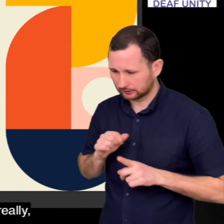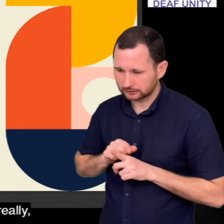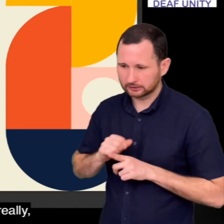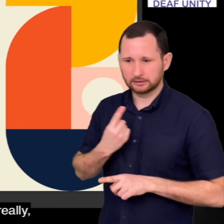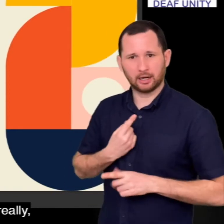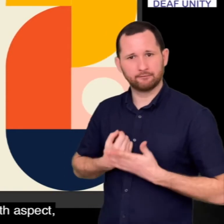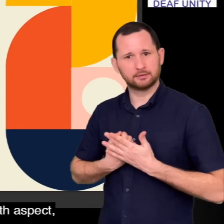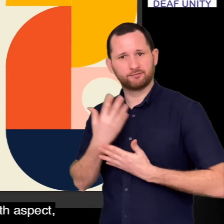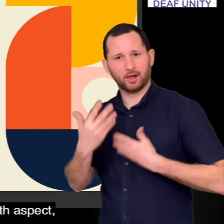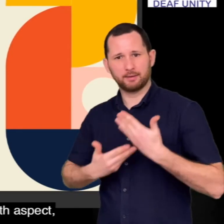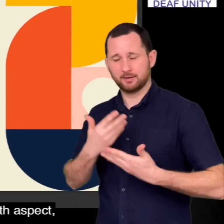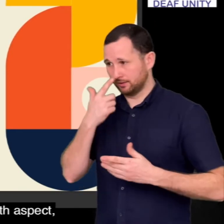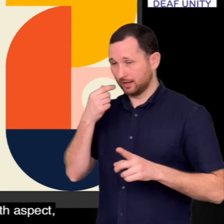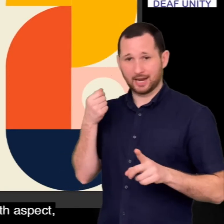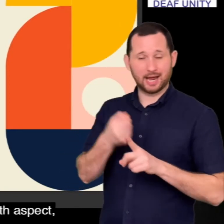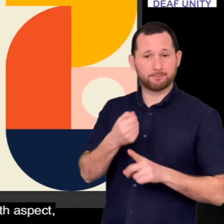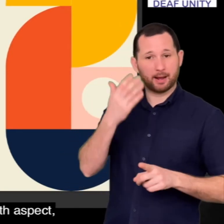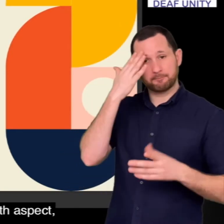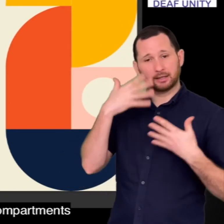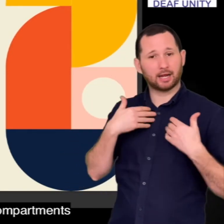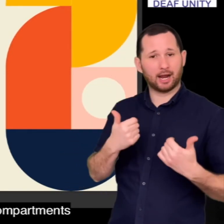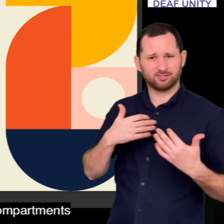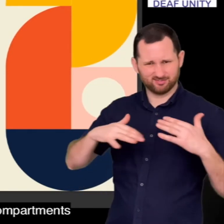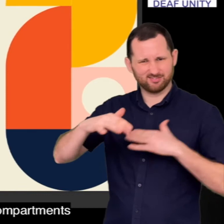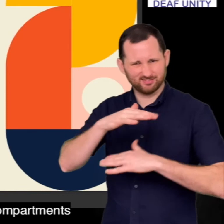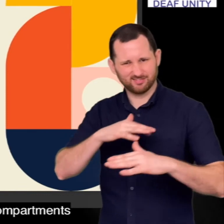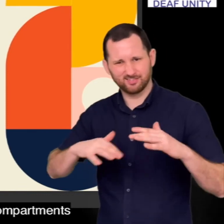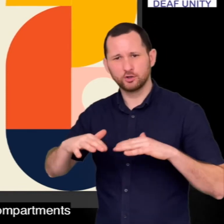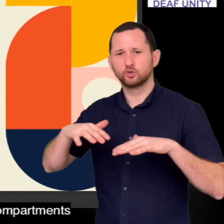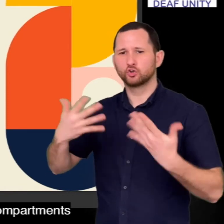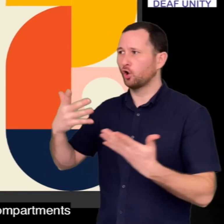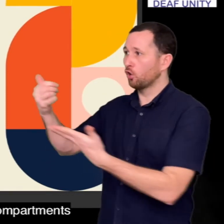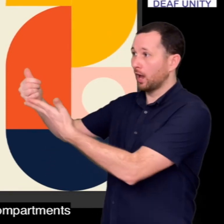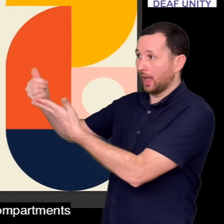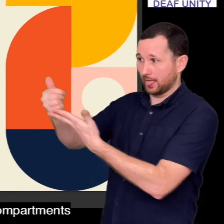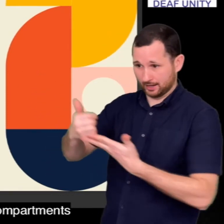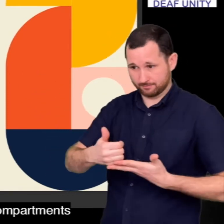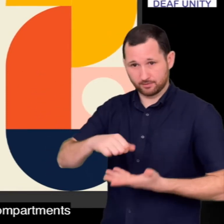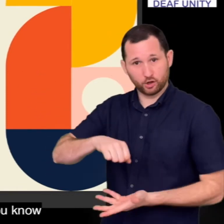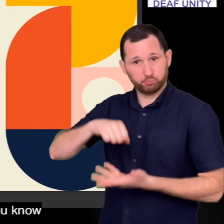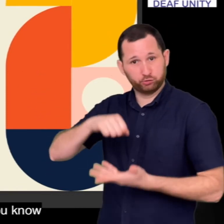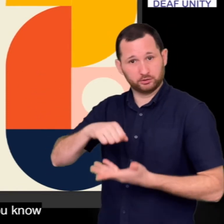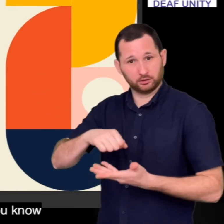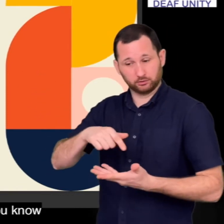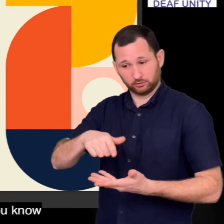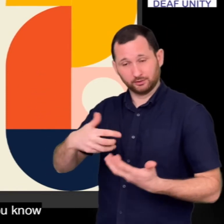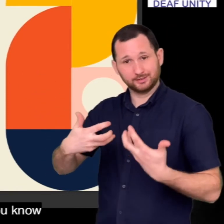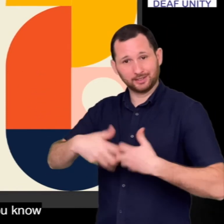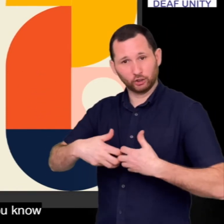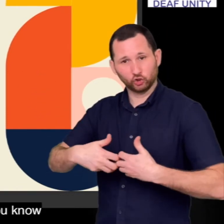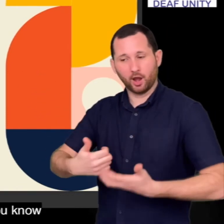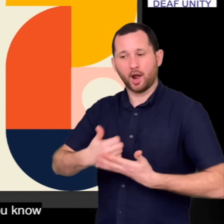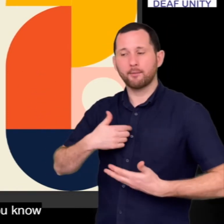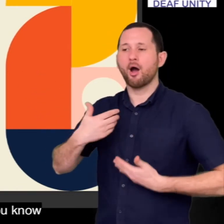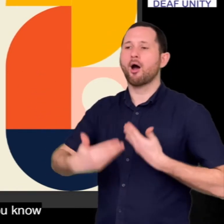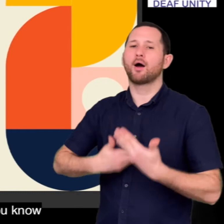coaching sort of really helps also from a mental health aspect, how to put things in compartments and separate